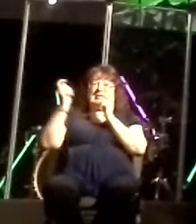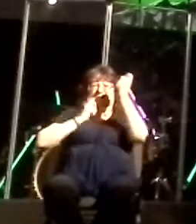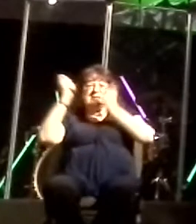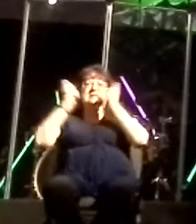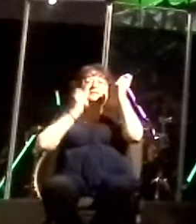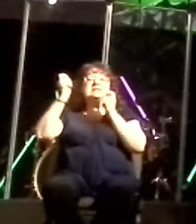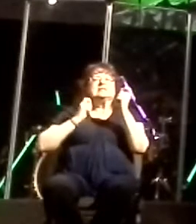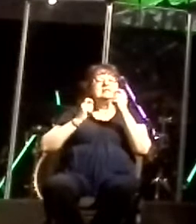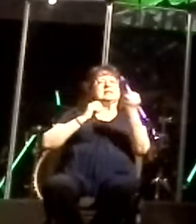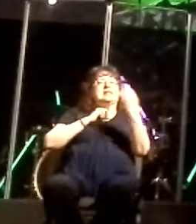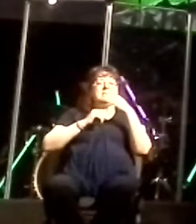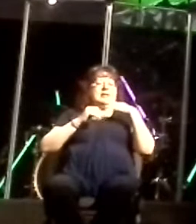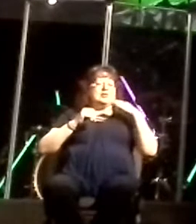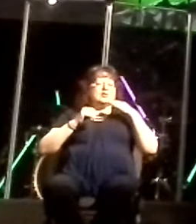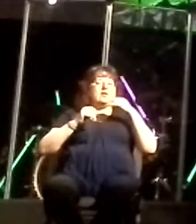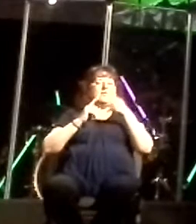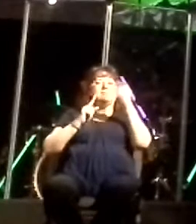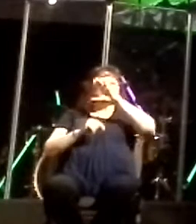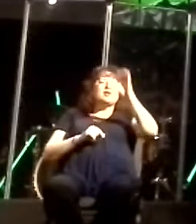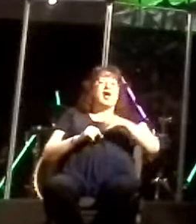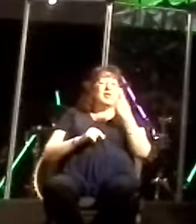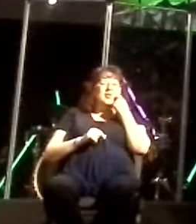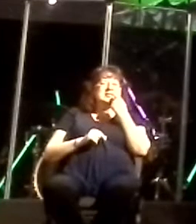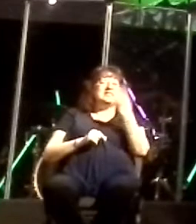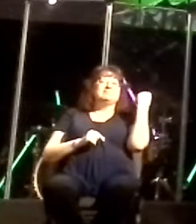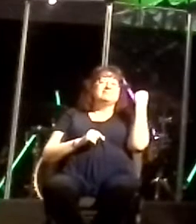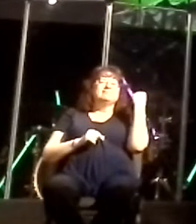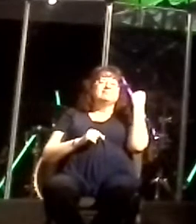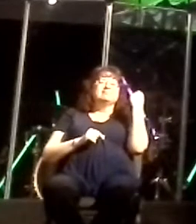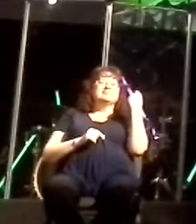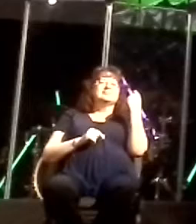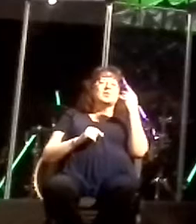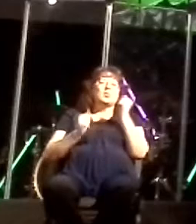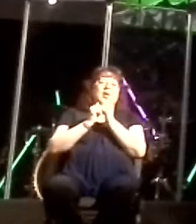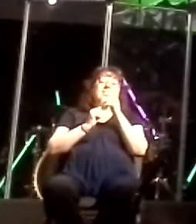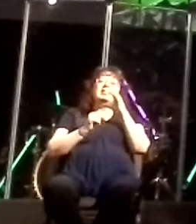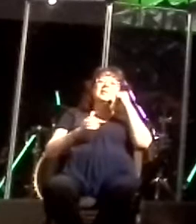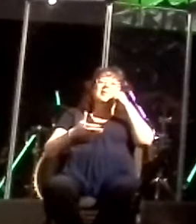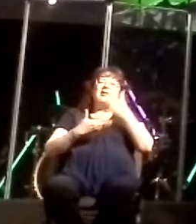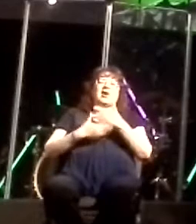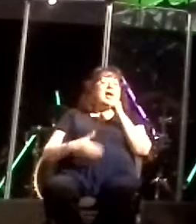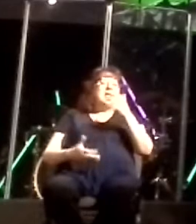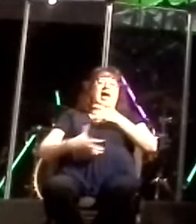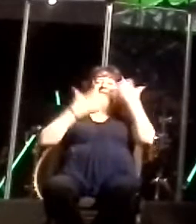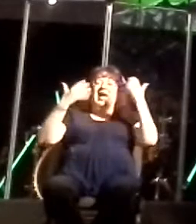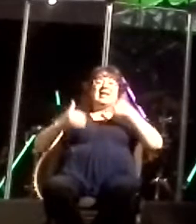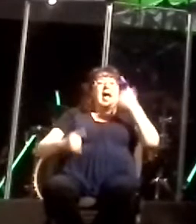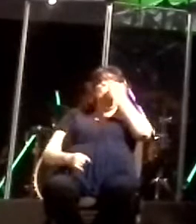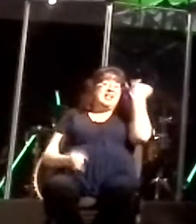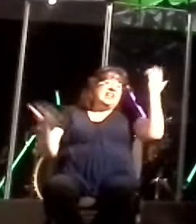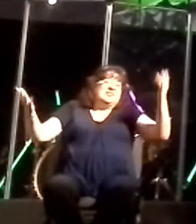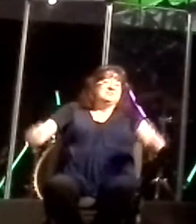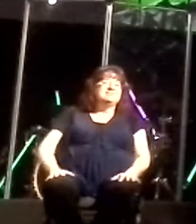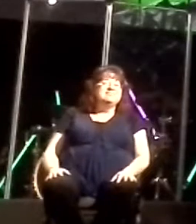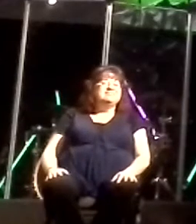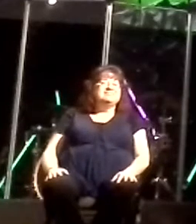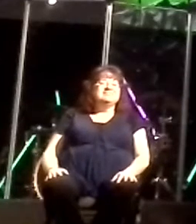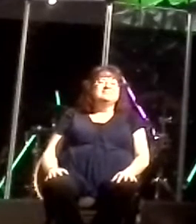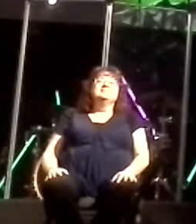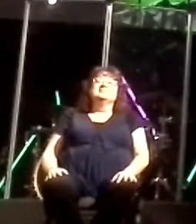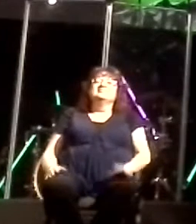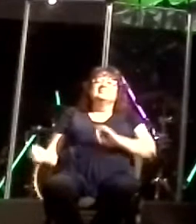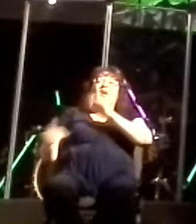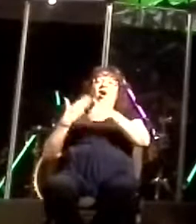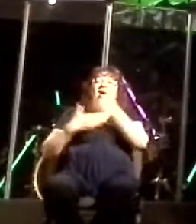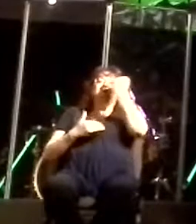right? She sent me a t-shirt picture from Chicago the other day. This is what she did in Chicago with Abby. She said, "I'm not young, I'm Italian," all right? And